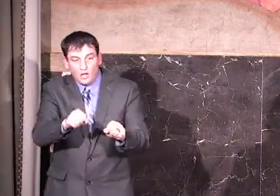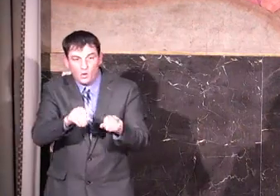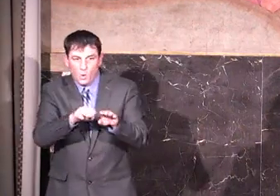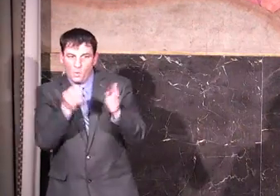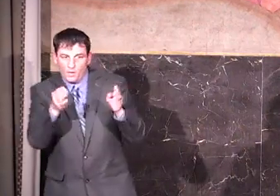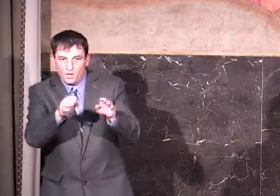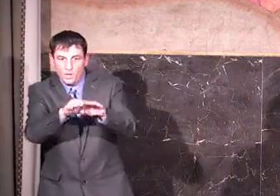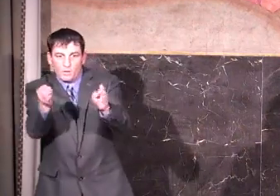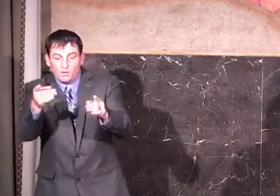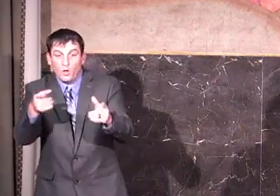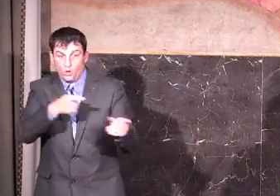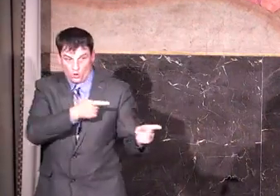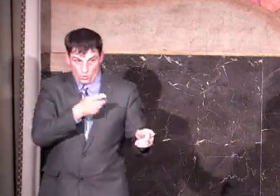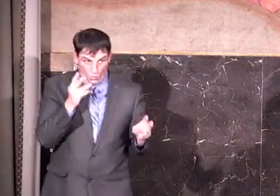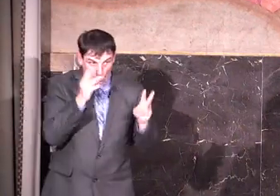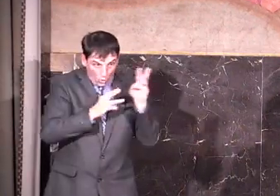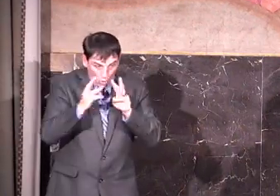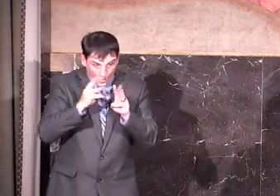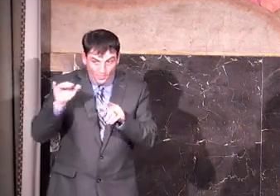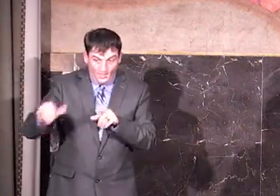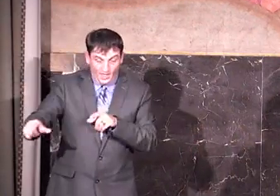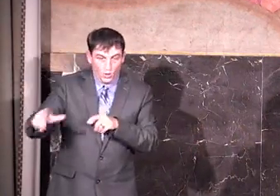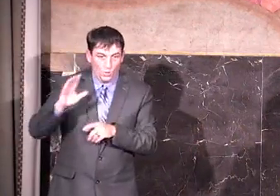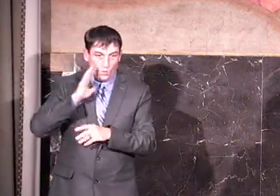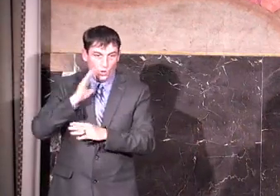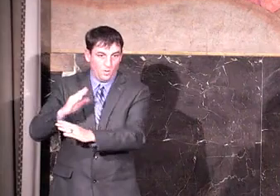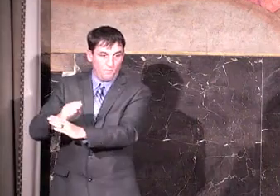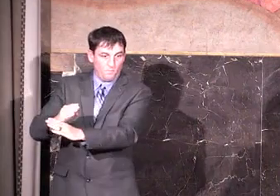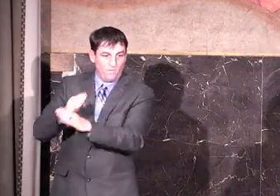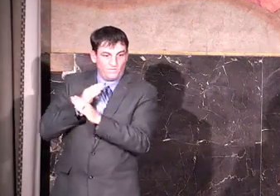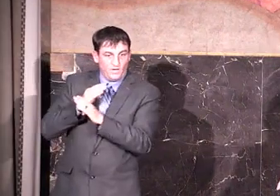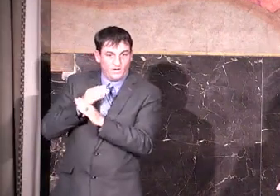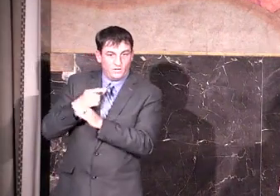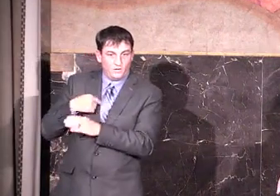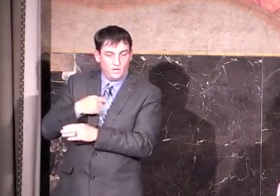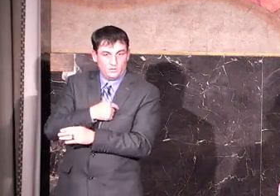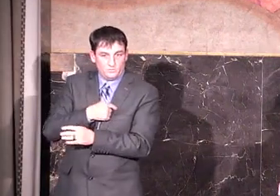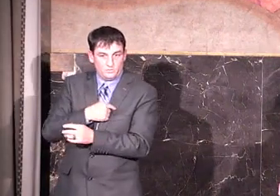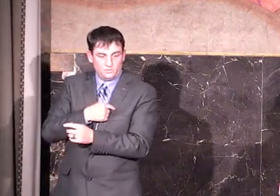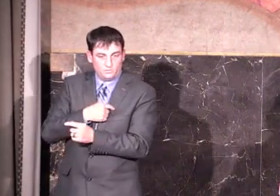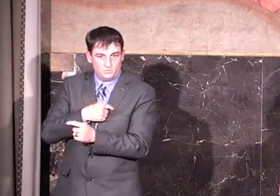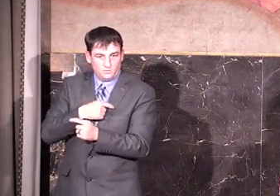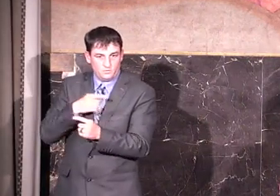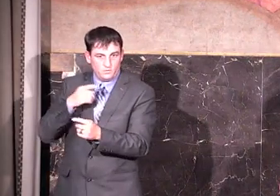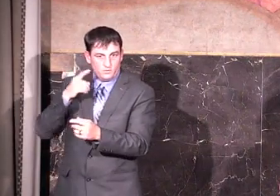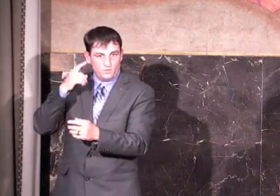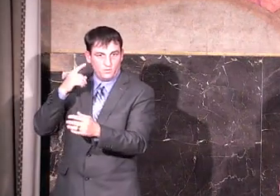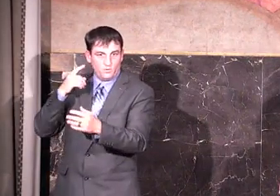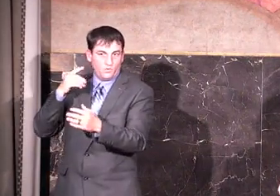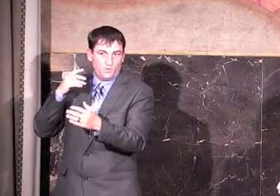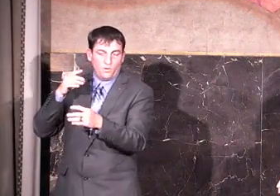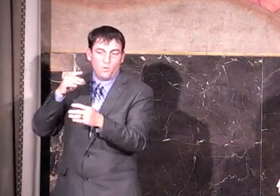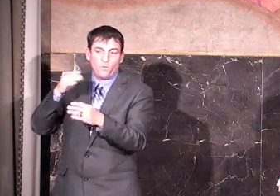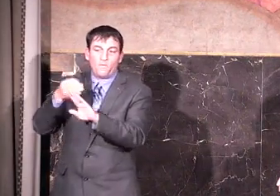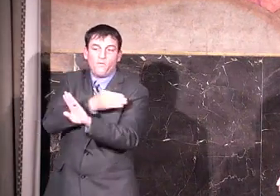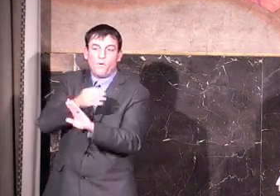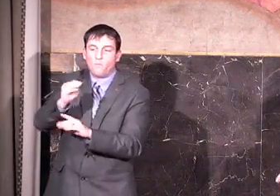are you worried that that's going to prevent us from meeting the thresholds we need to meet on May 15th? No, because